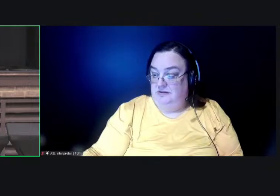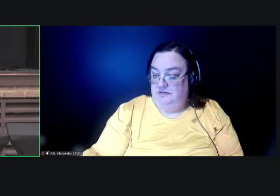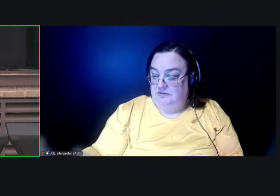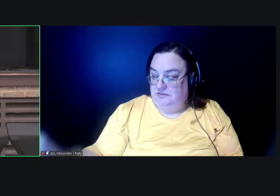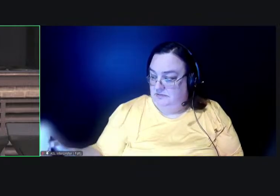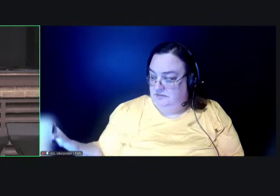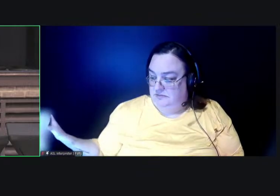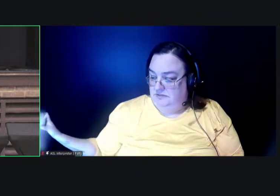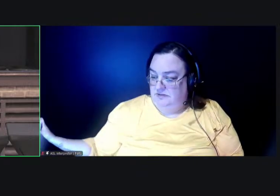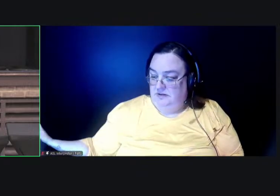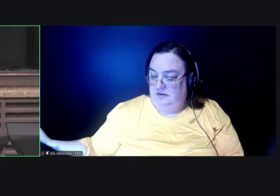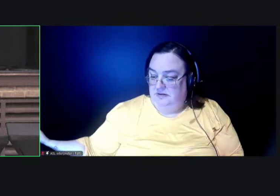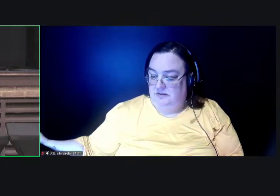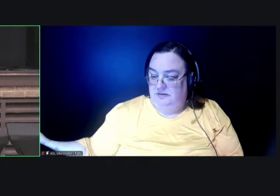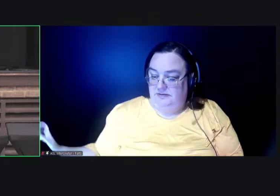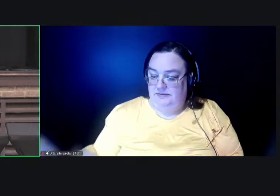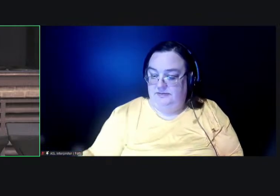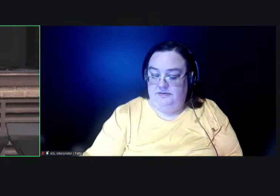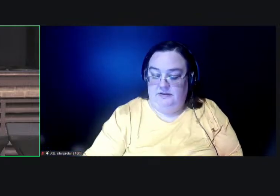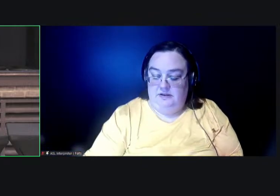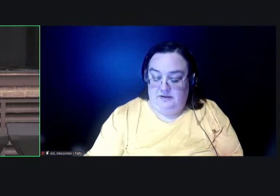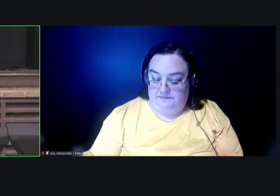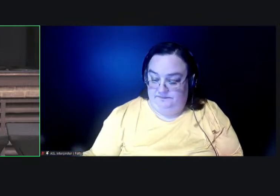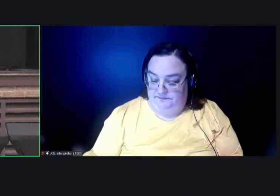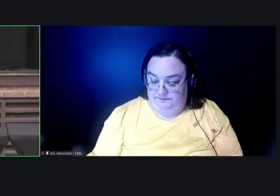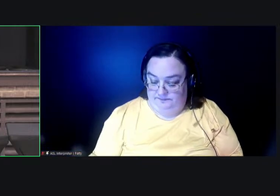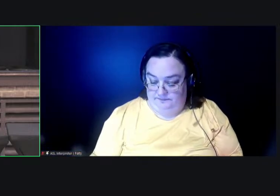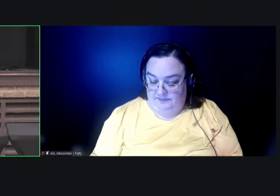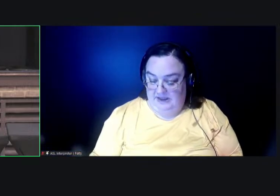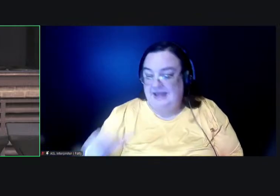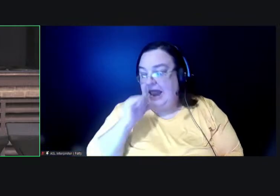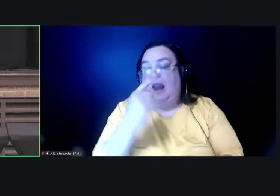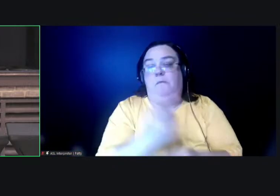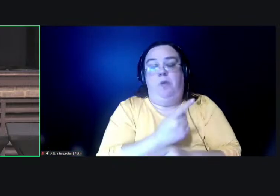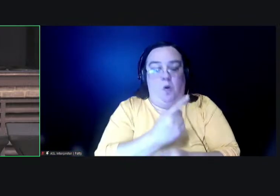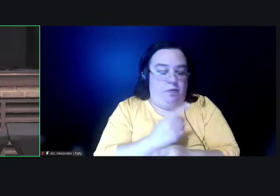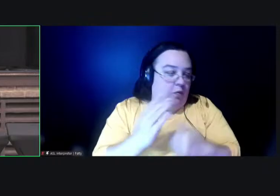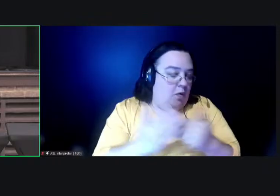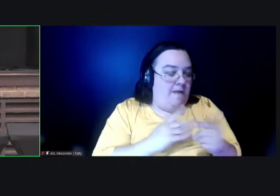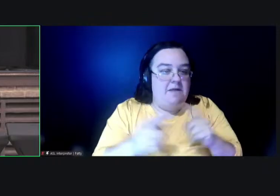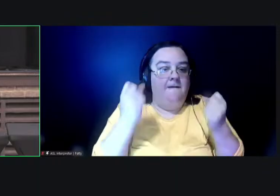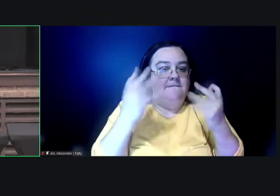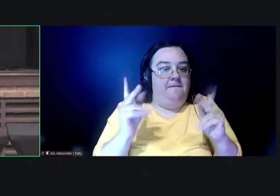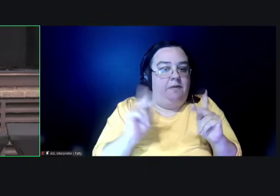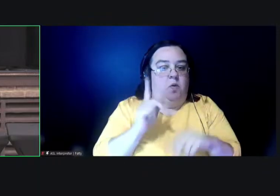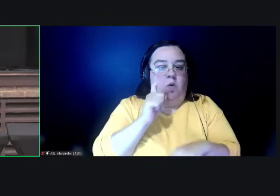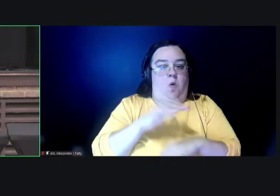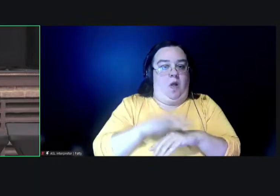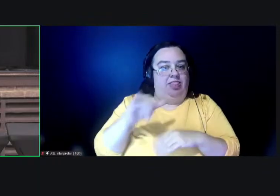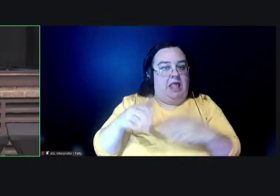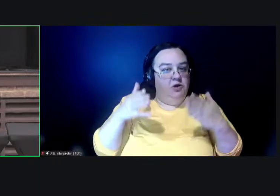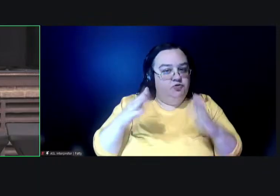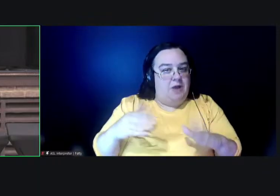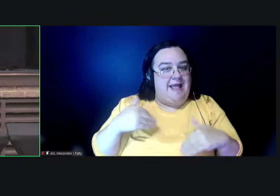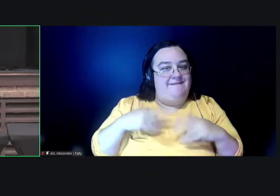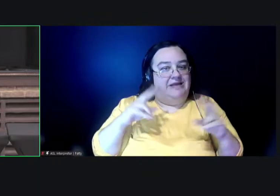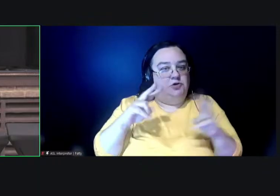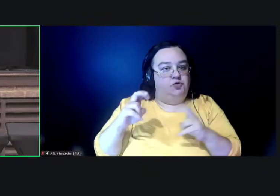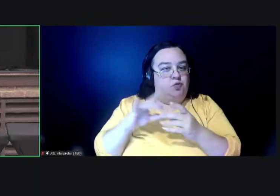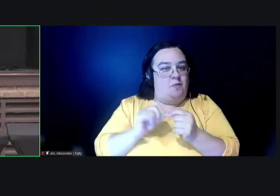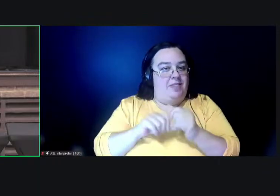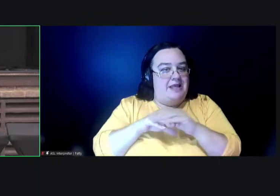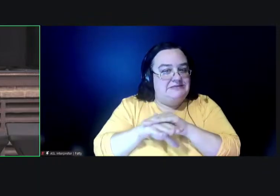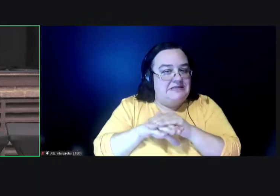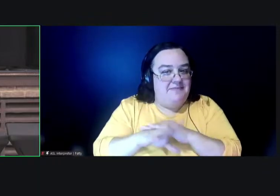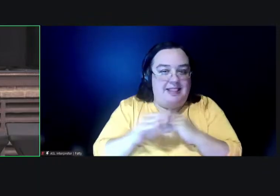It's just not, I mean, it's not appropriate regardless, but there's so many folks on that street who have accessibility issues and they